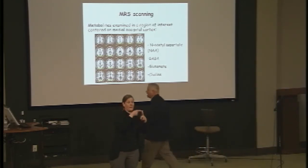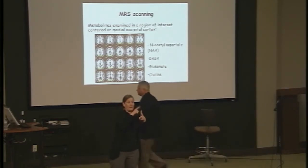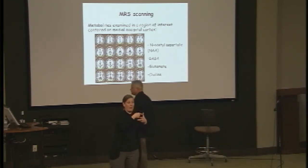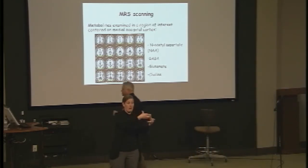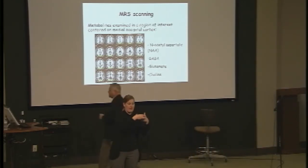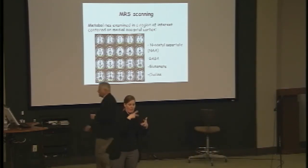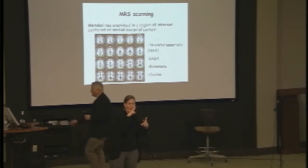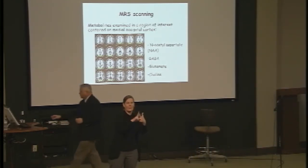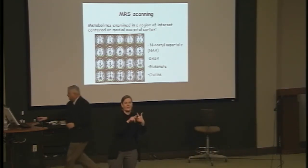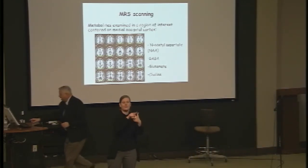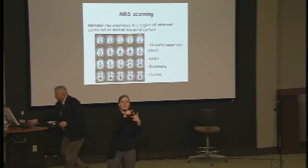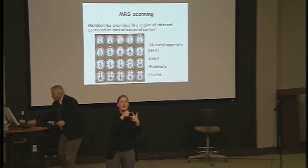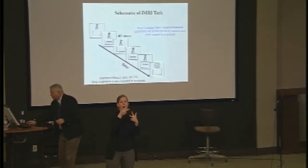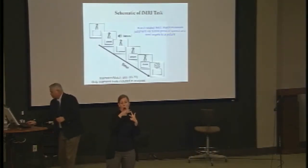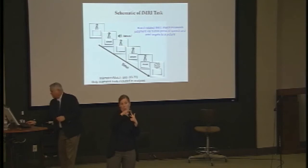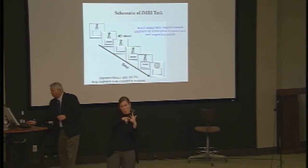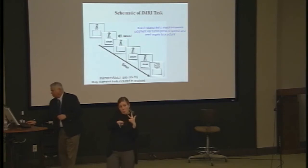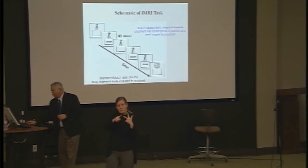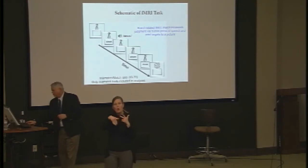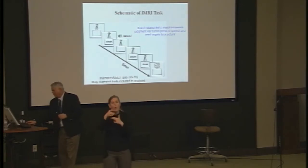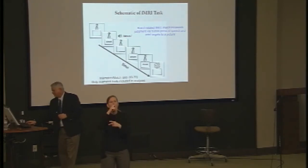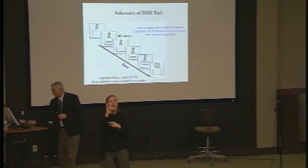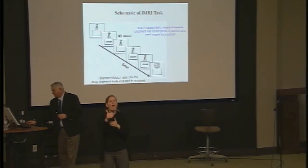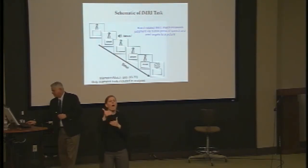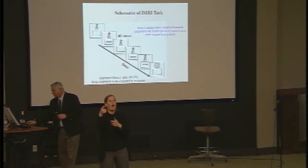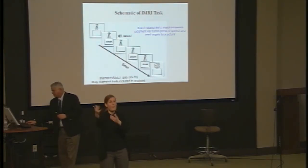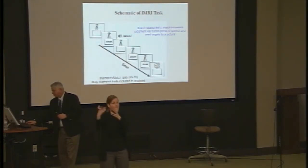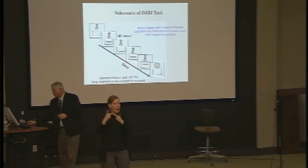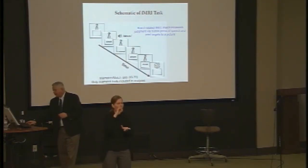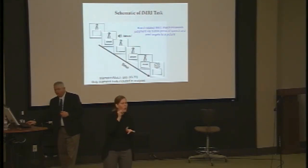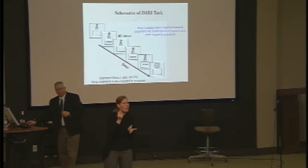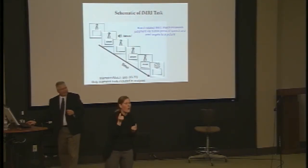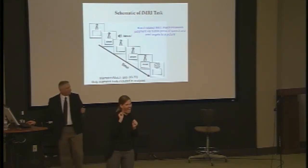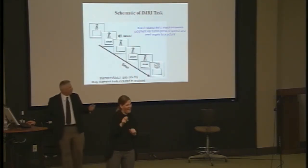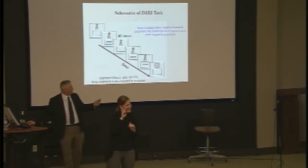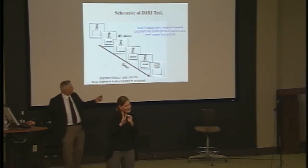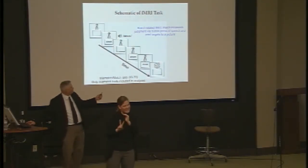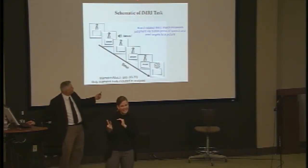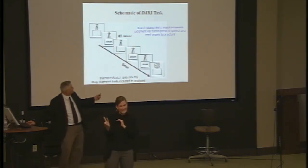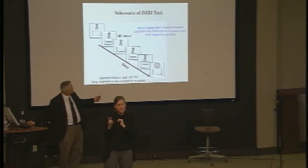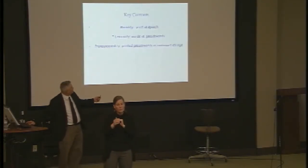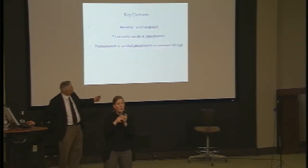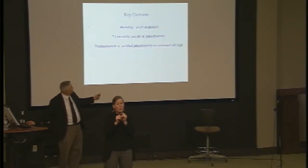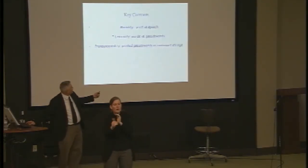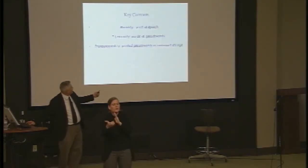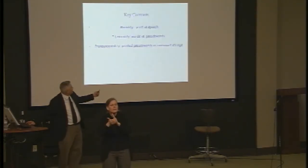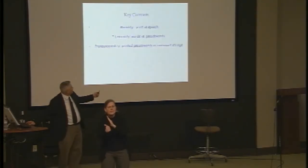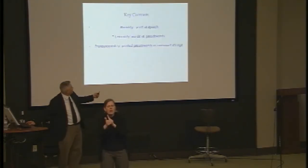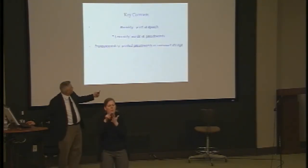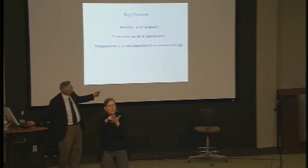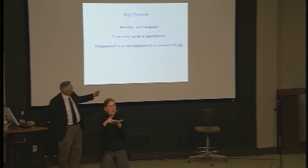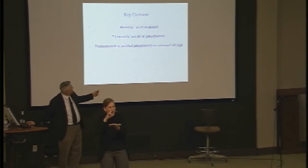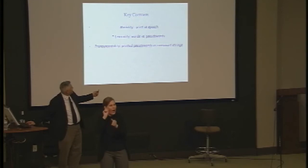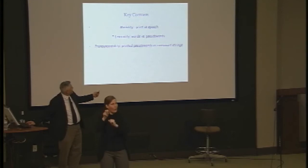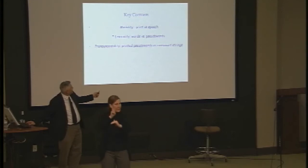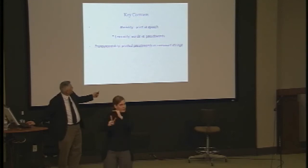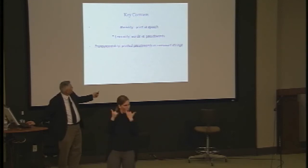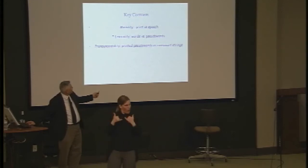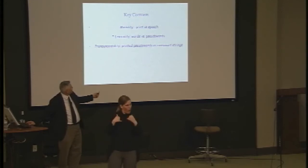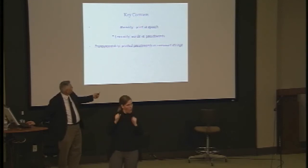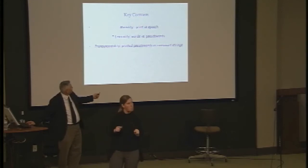the design of the study, and I'm going to just mention 2 things. During fMRI, quickly, we have a